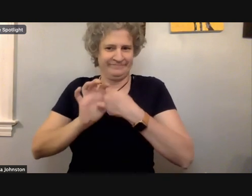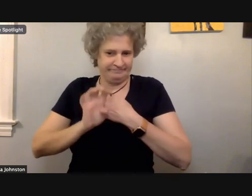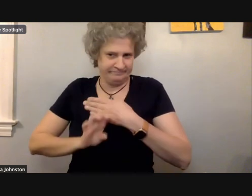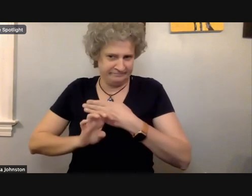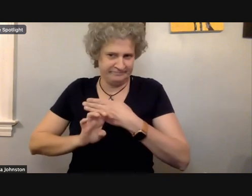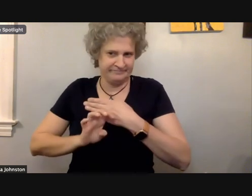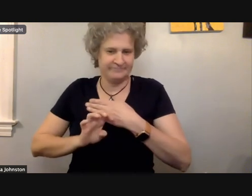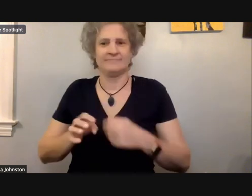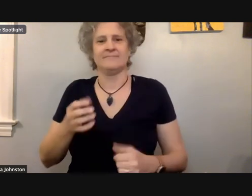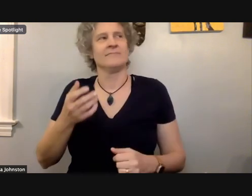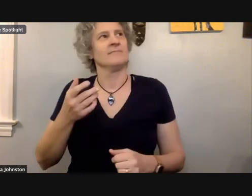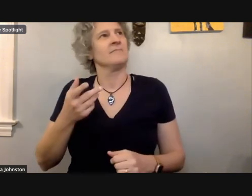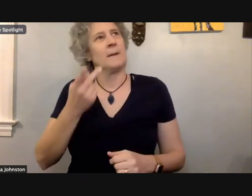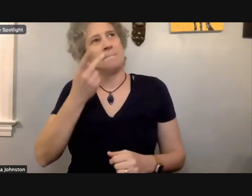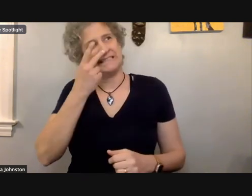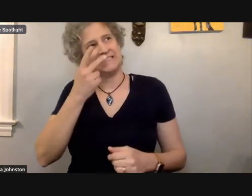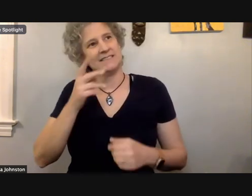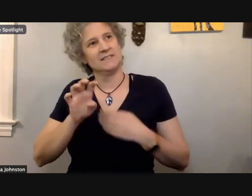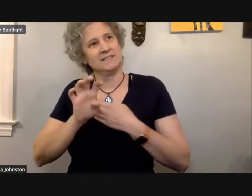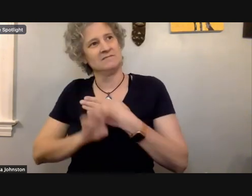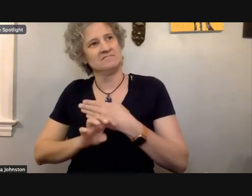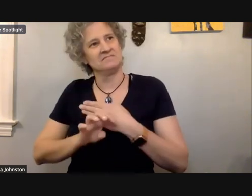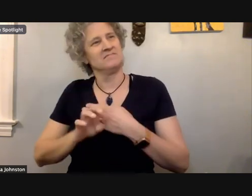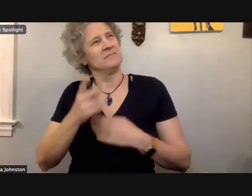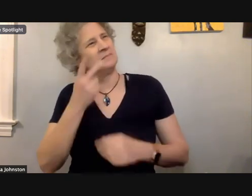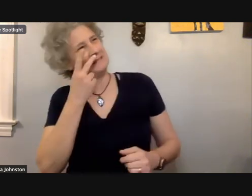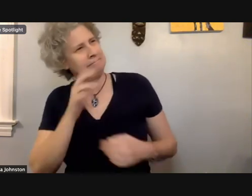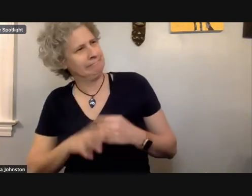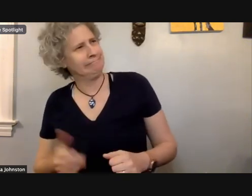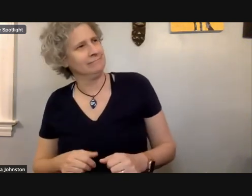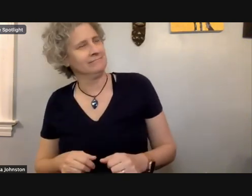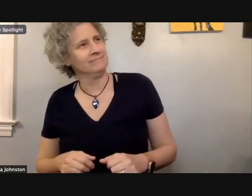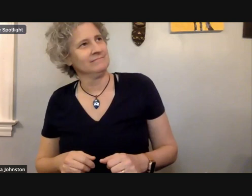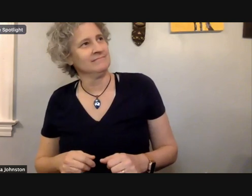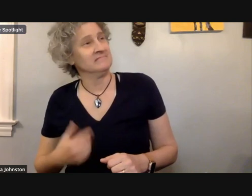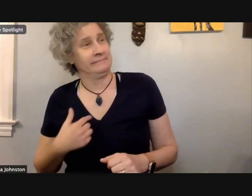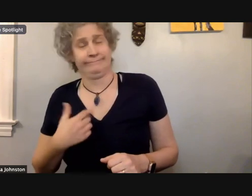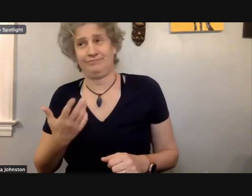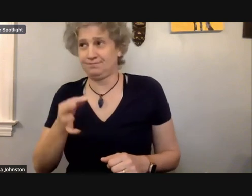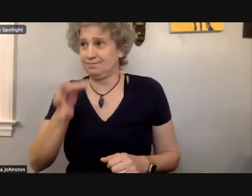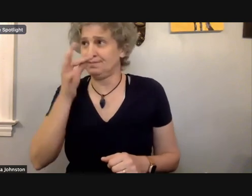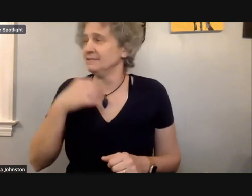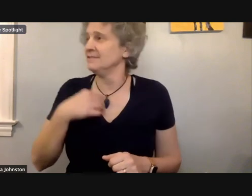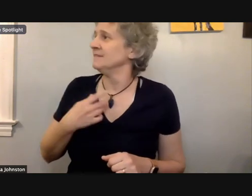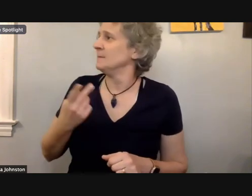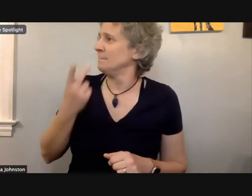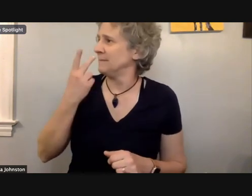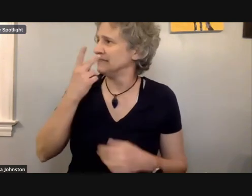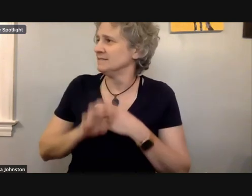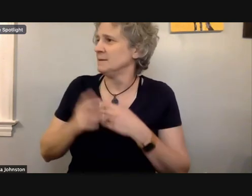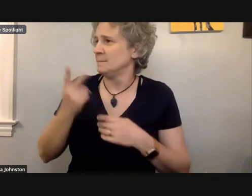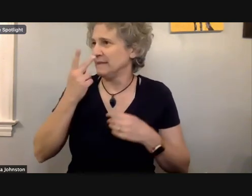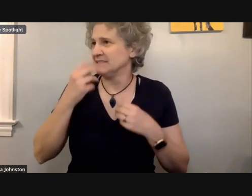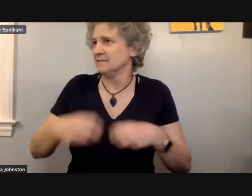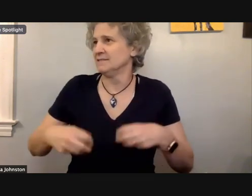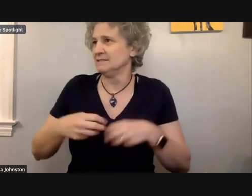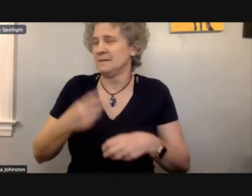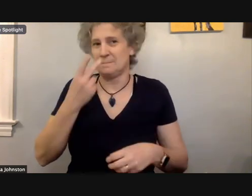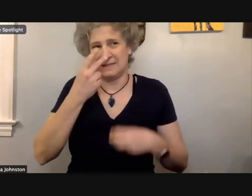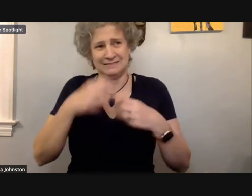if it's pubic hair, for example, versus armpit hair. Trying to think, how would you?